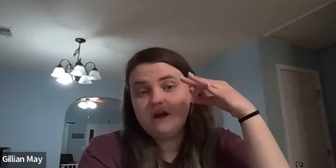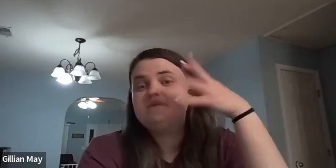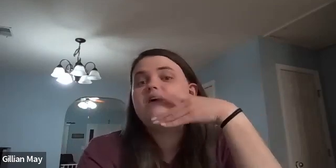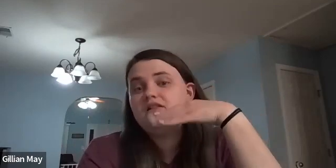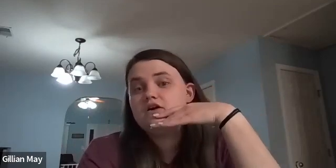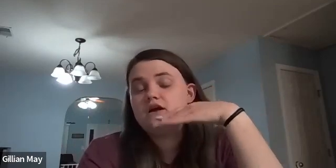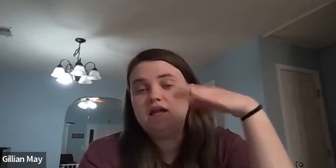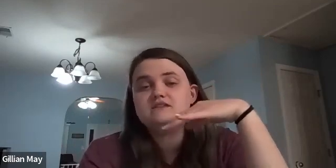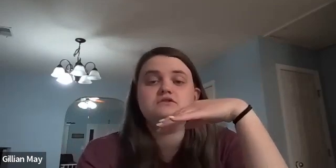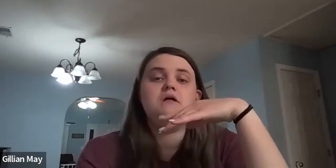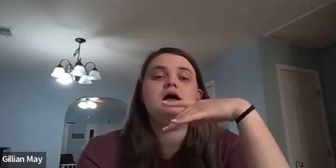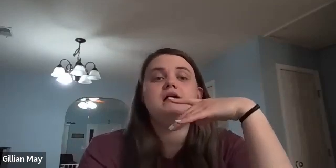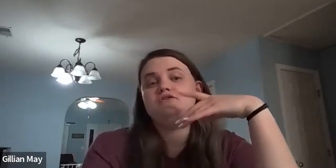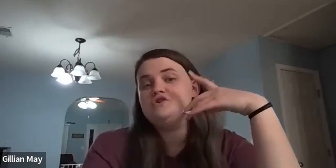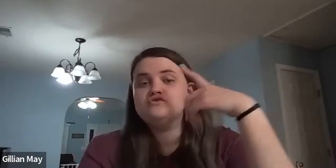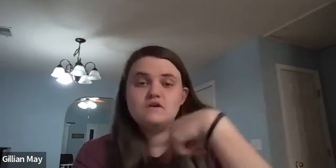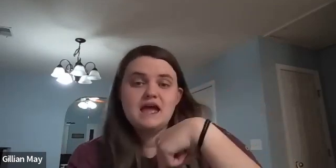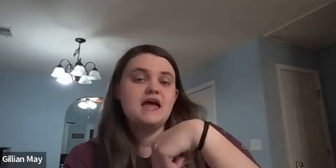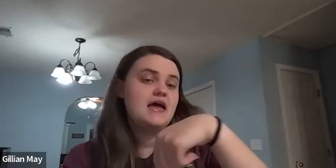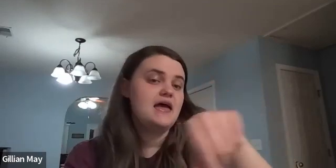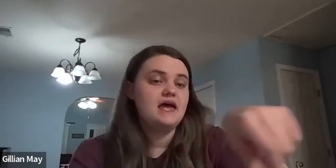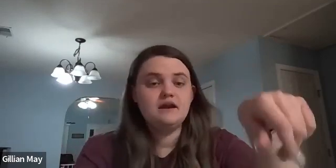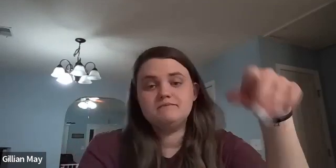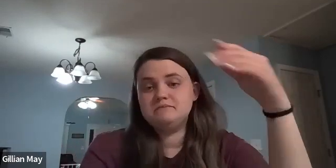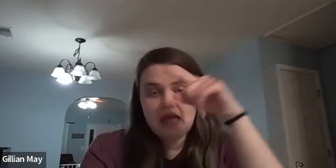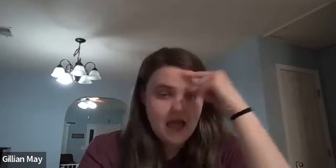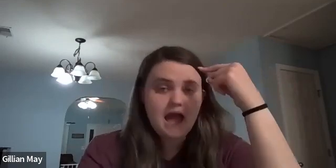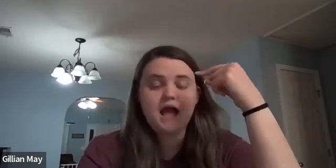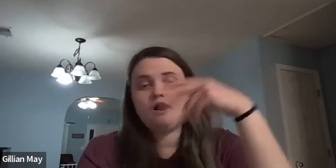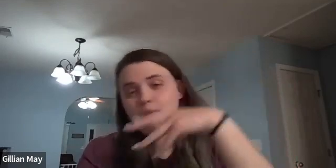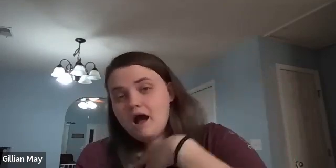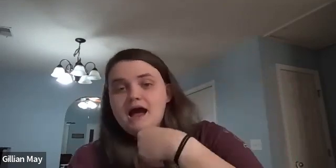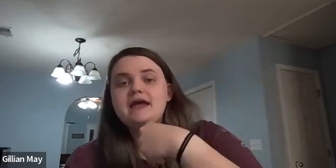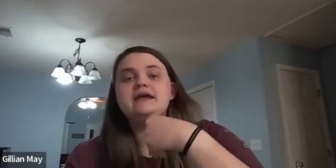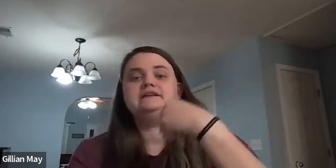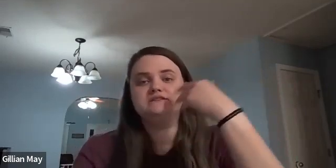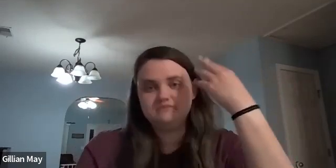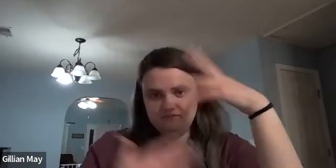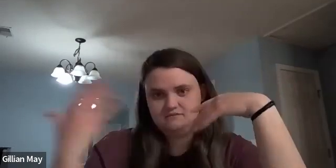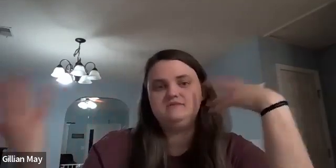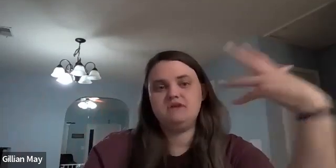the color again. So like red, black, white,